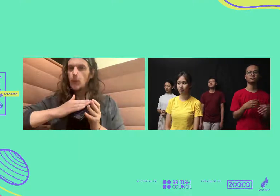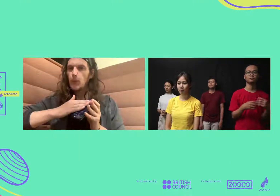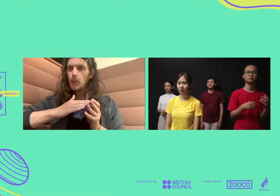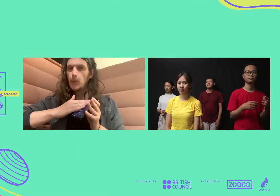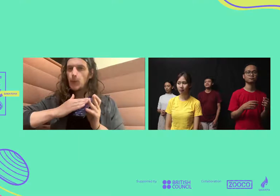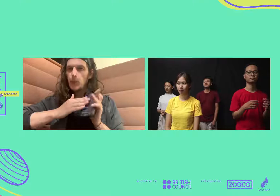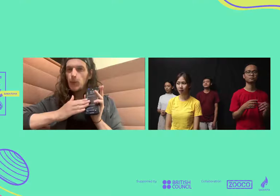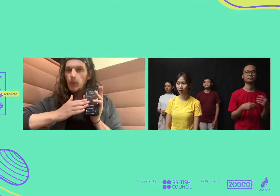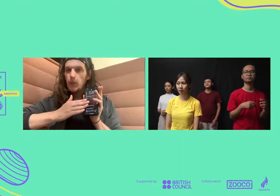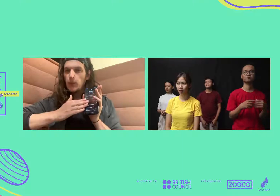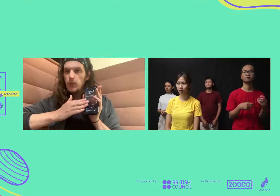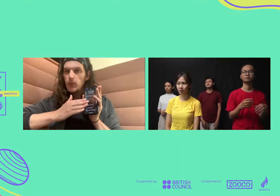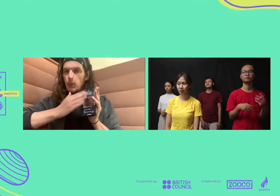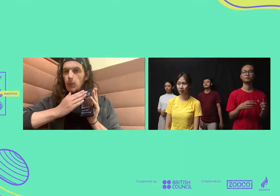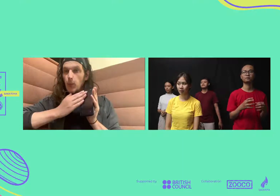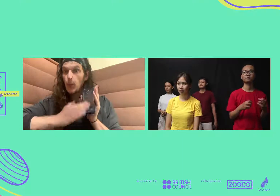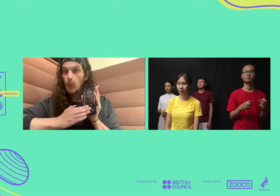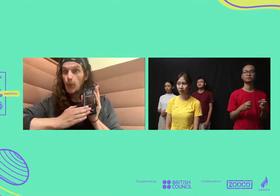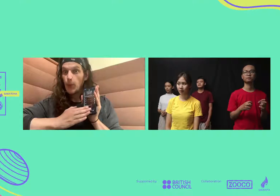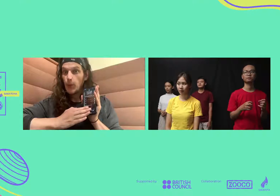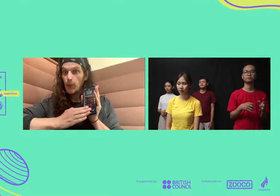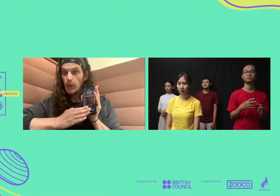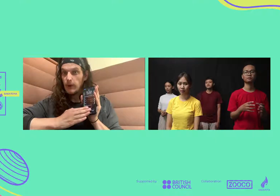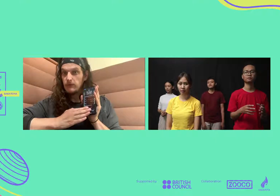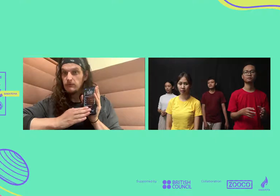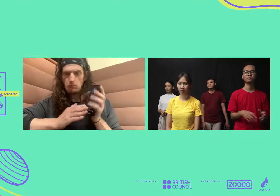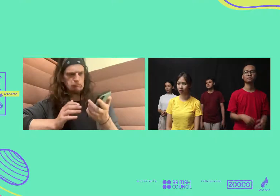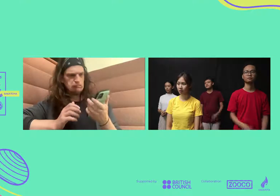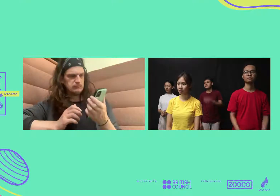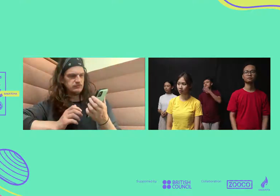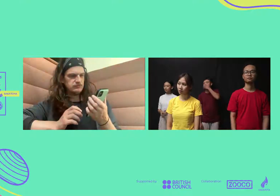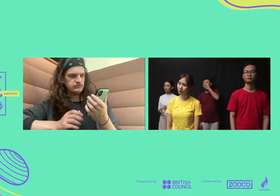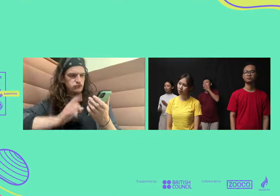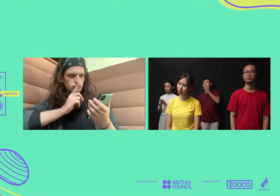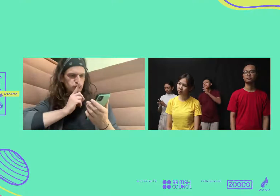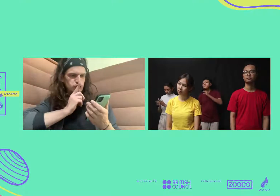object. So for example, this is smooth.